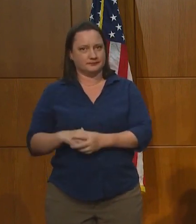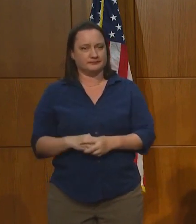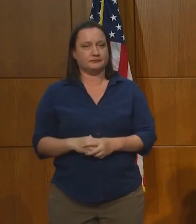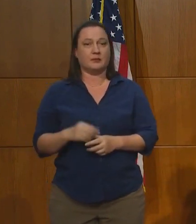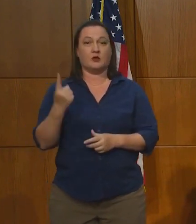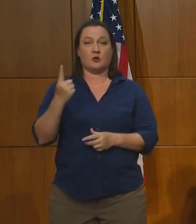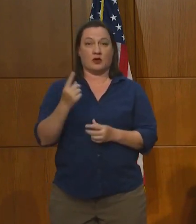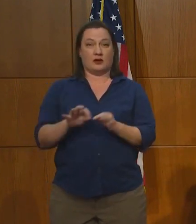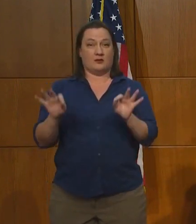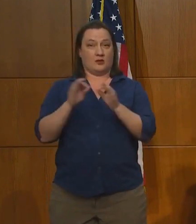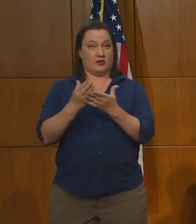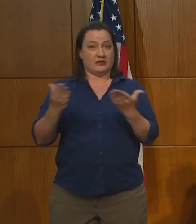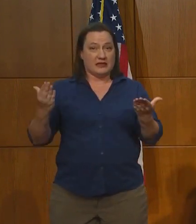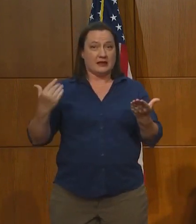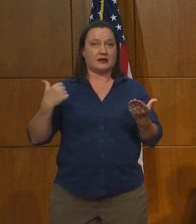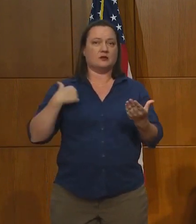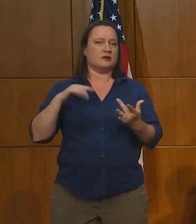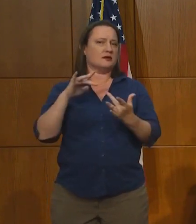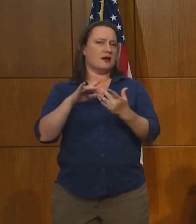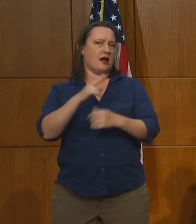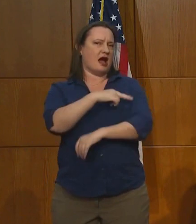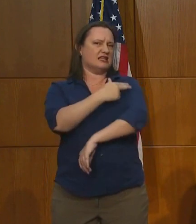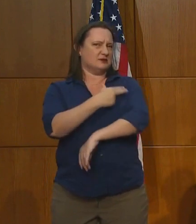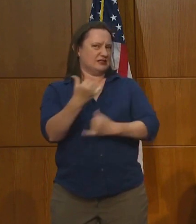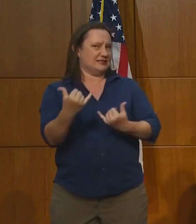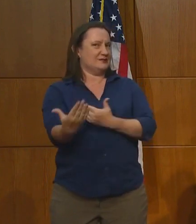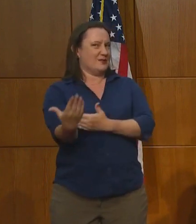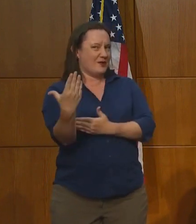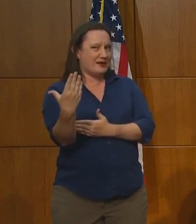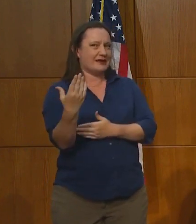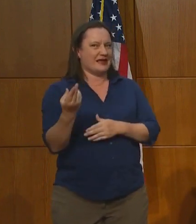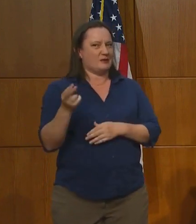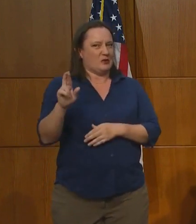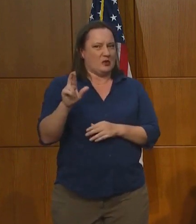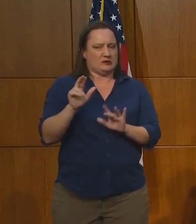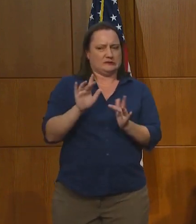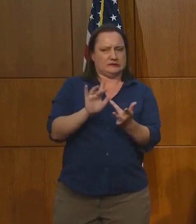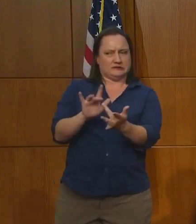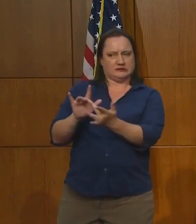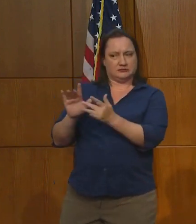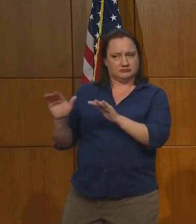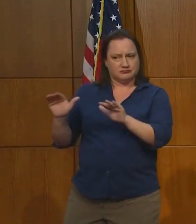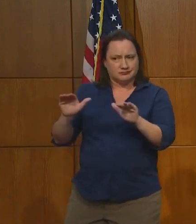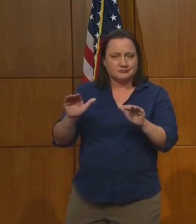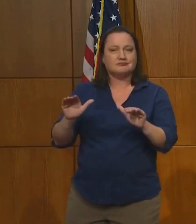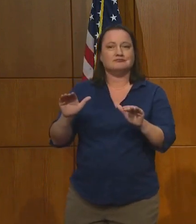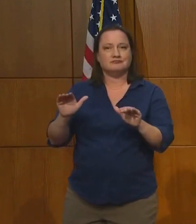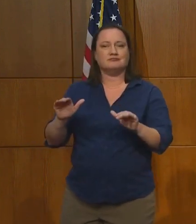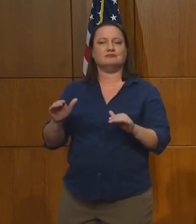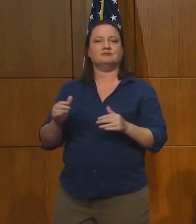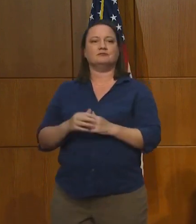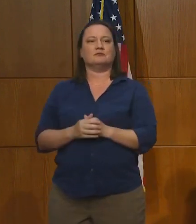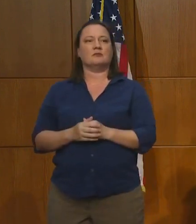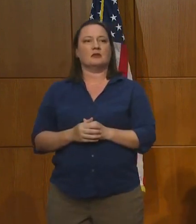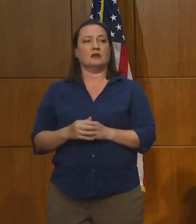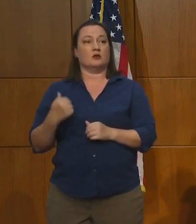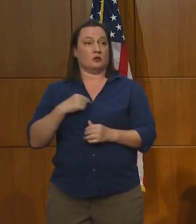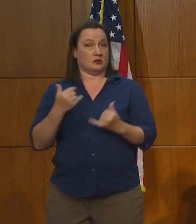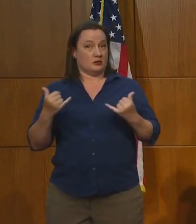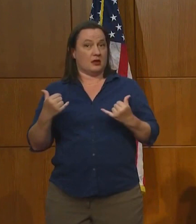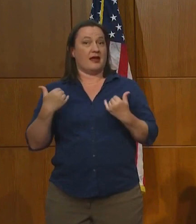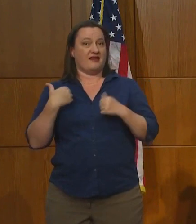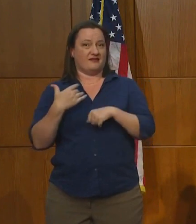the hospitals this morning in Hampton Roads, and while we have the capacity that we need as we speak